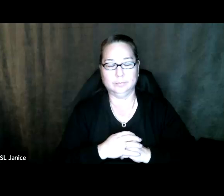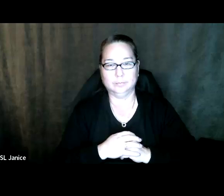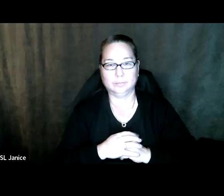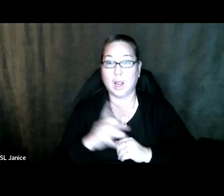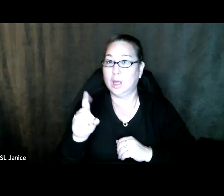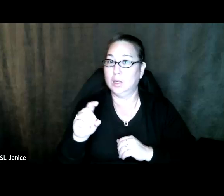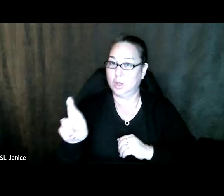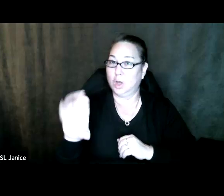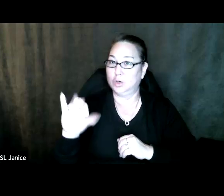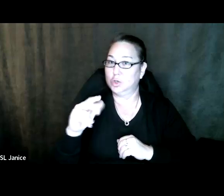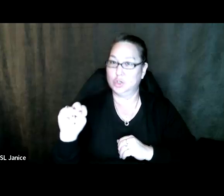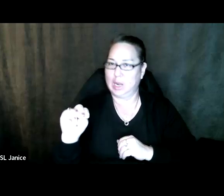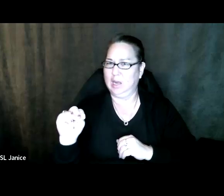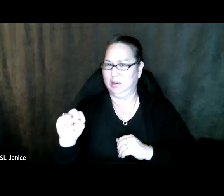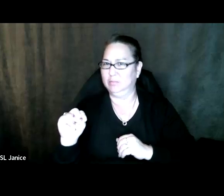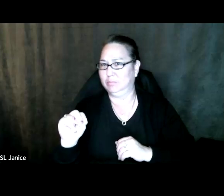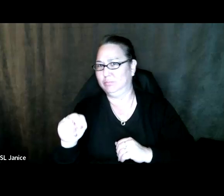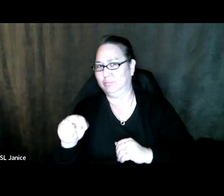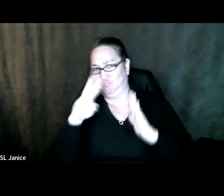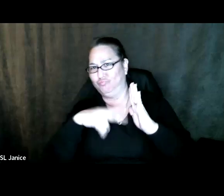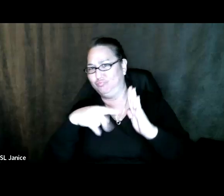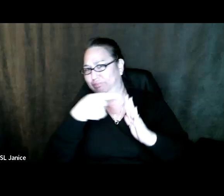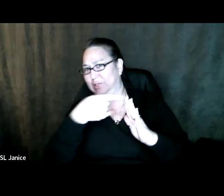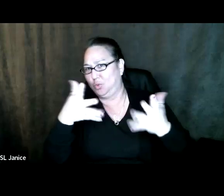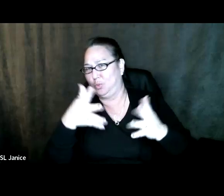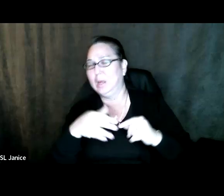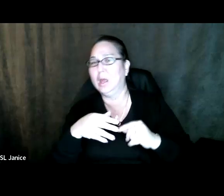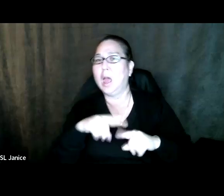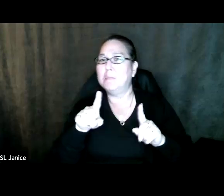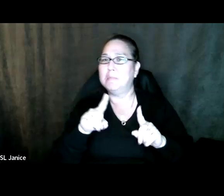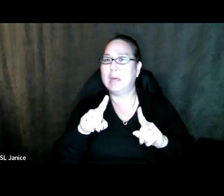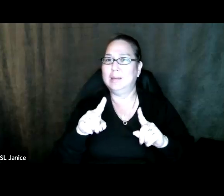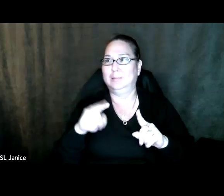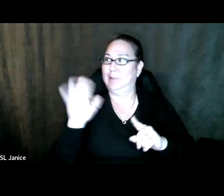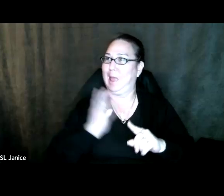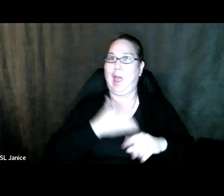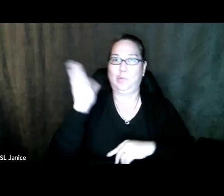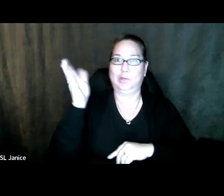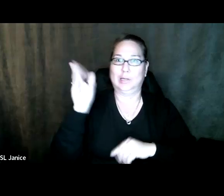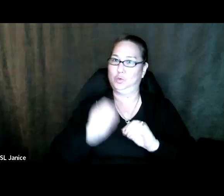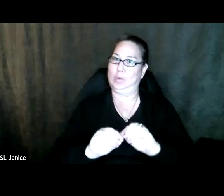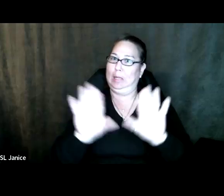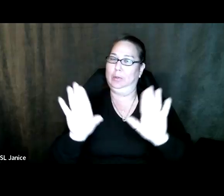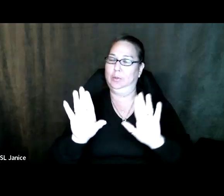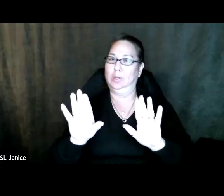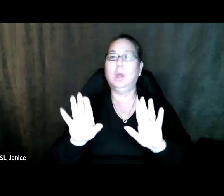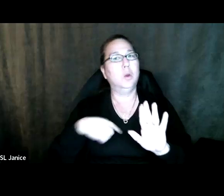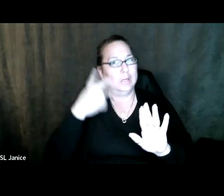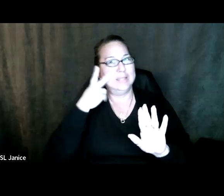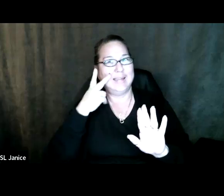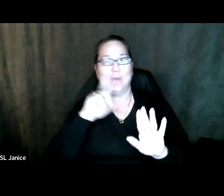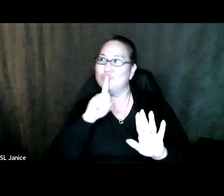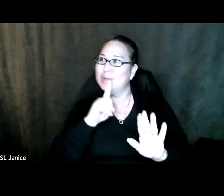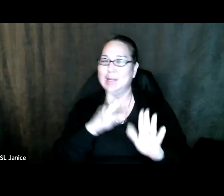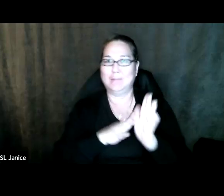Dr. Chen previewed this, but the headlines for this quarter's presentation are clear. We see encouraging signs of